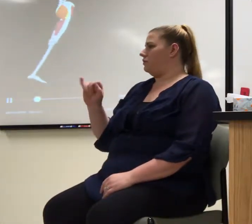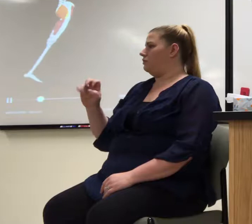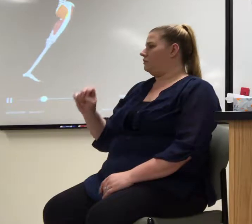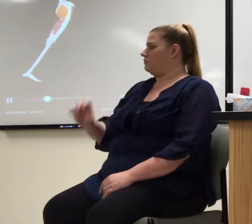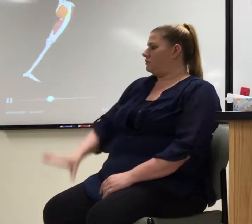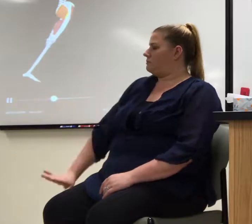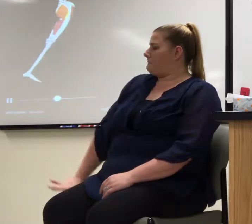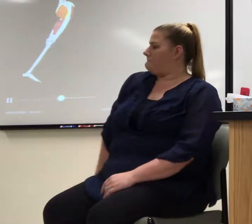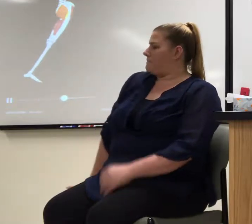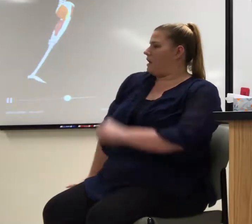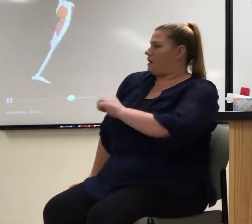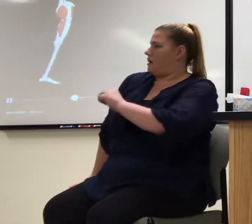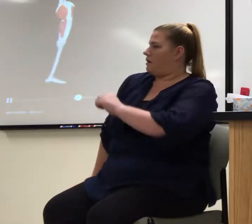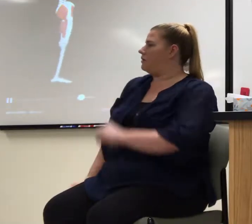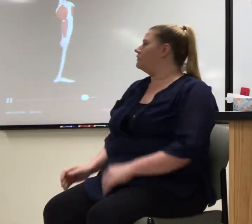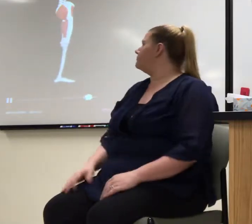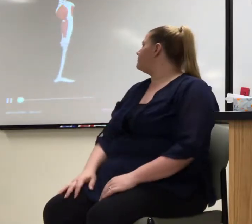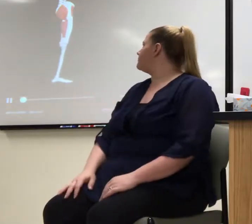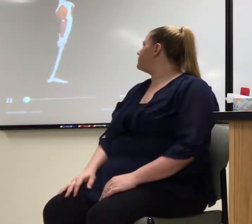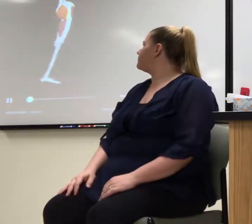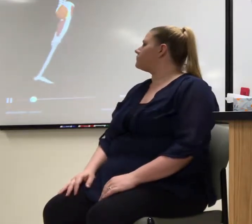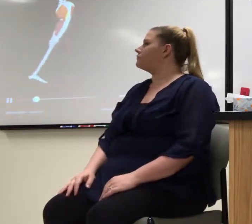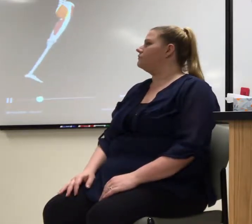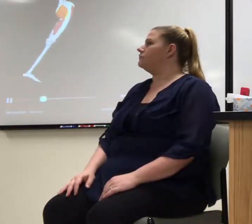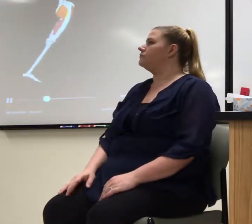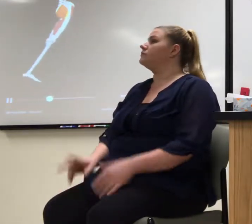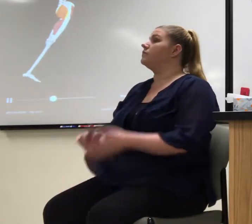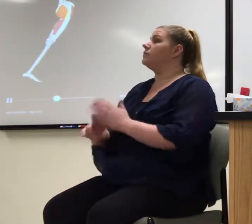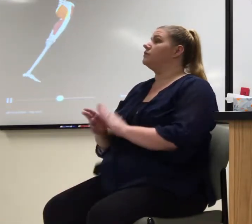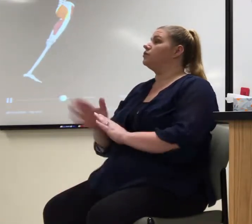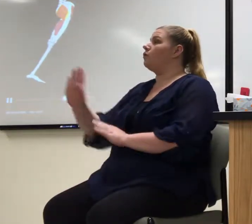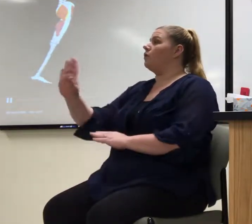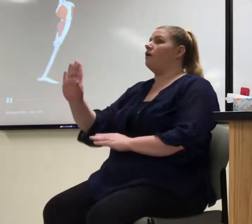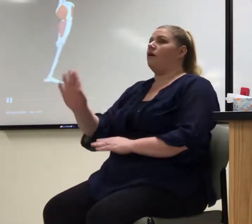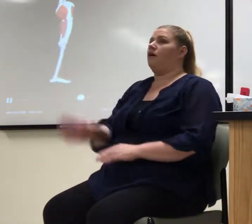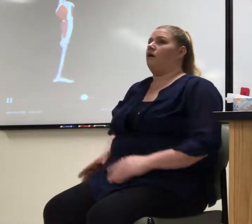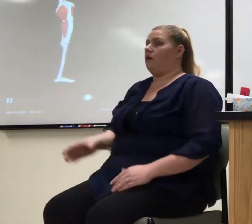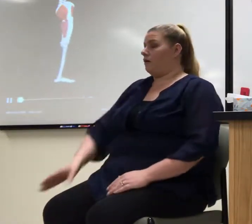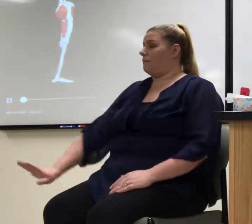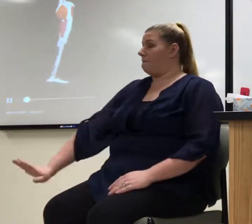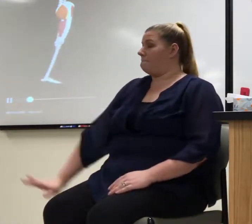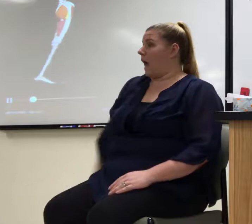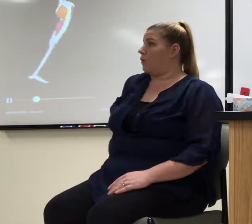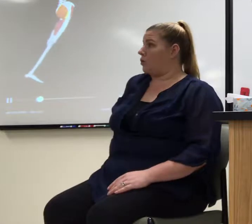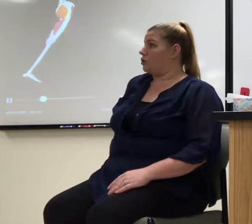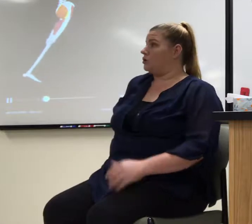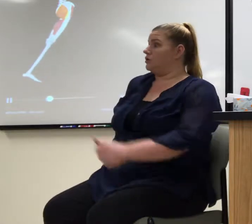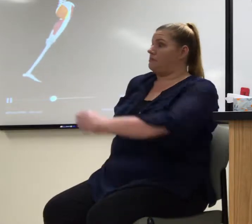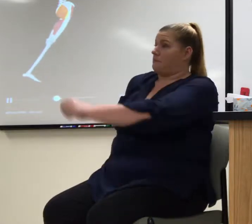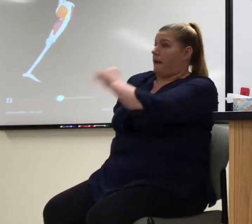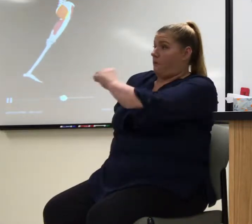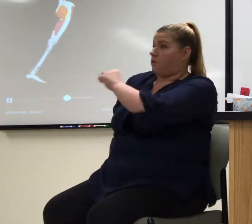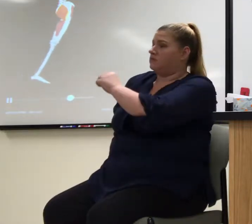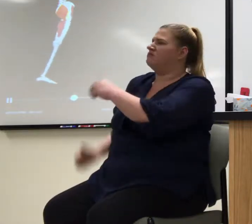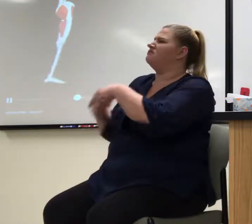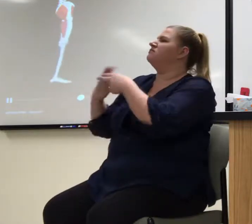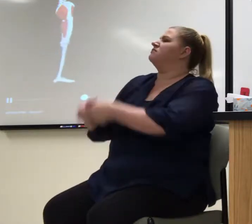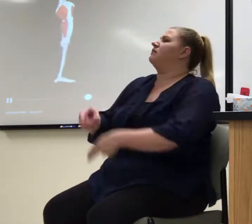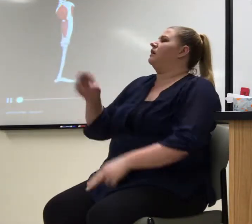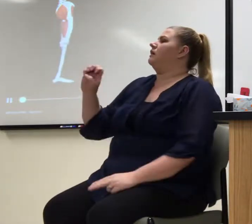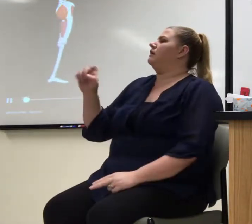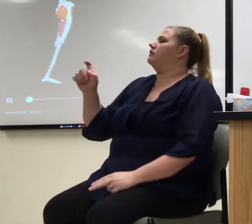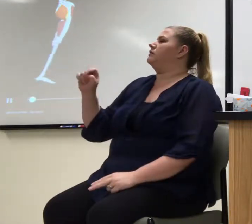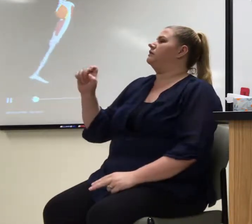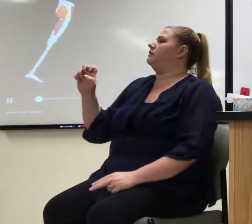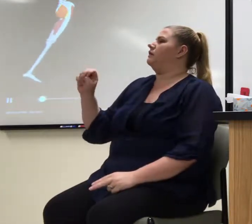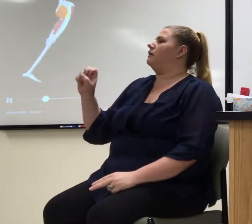When you bring your hip backwards, we call it extension of the hip. Okay. The other